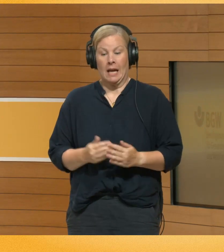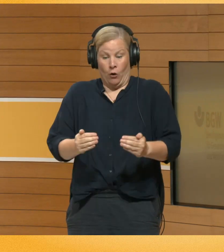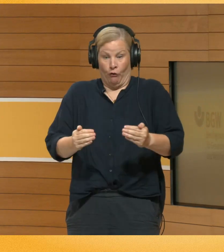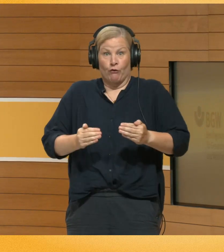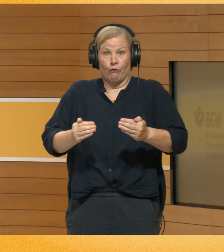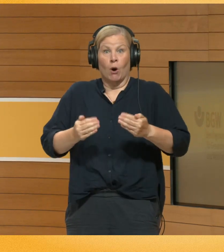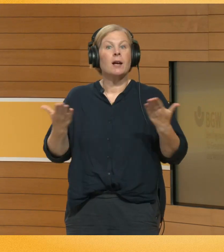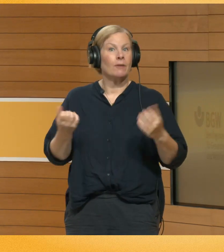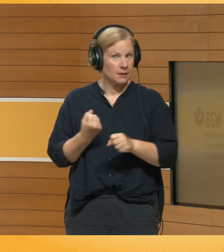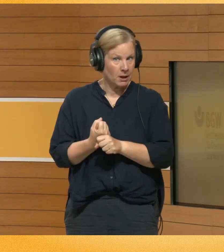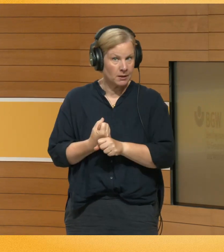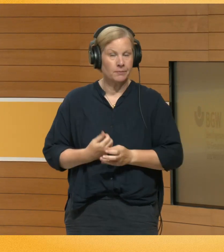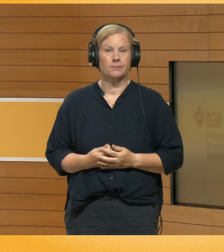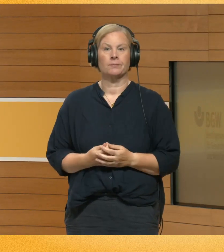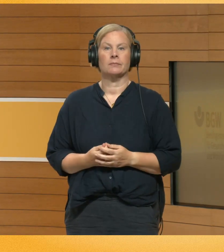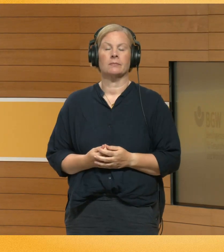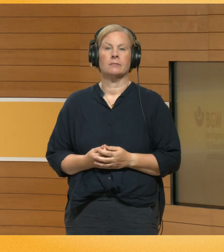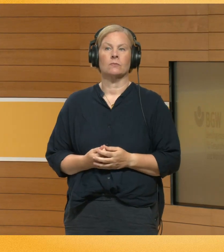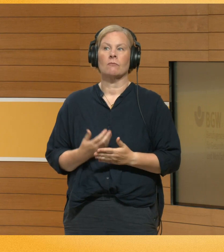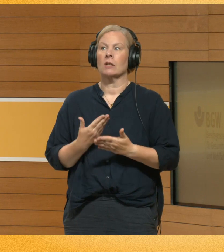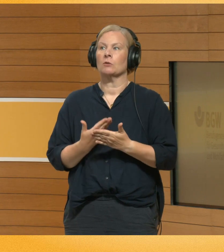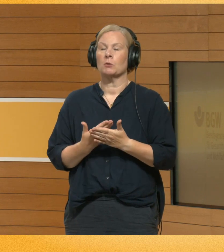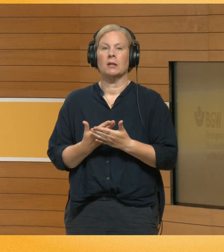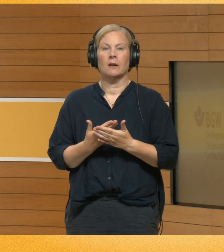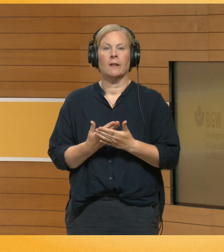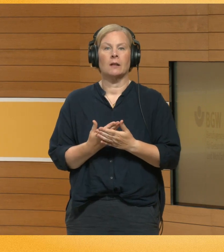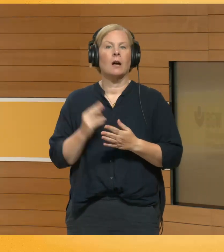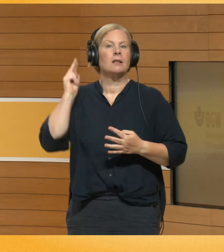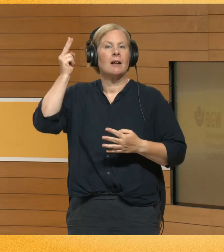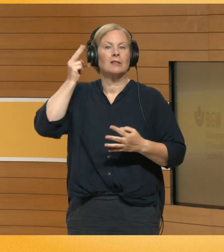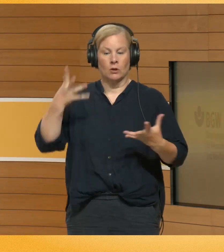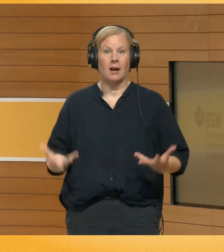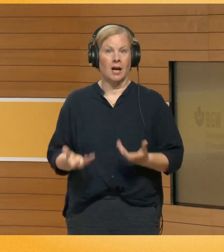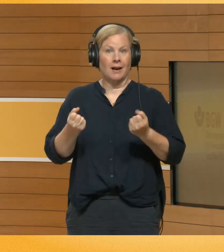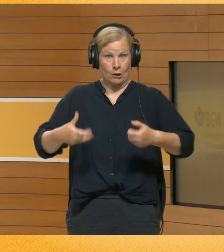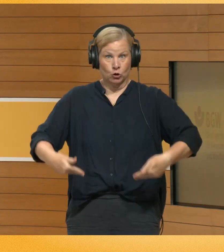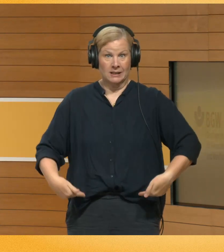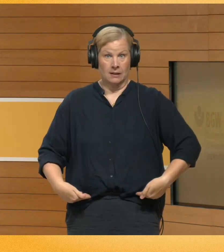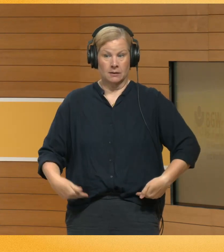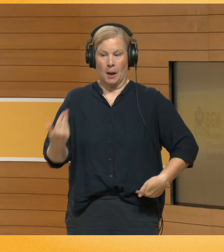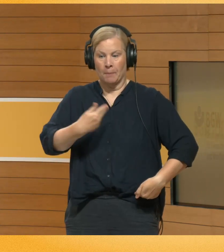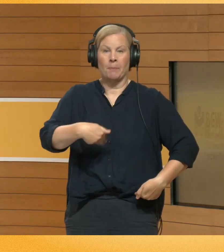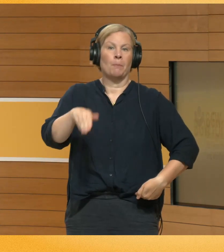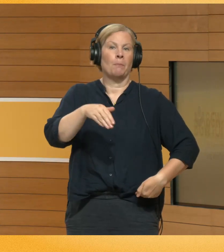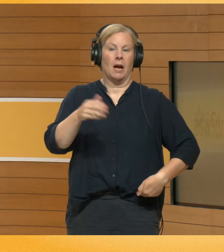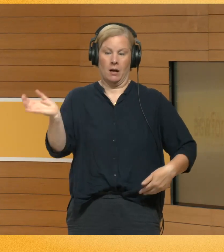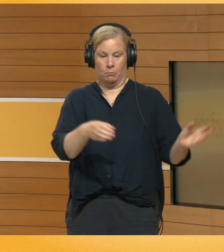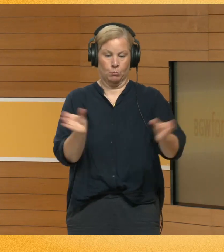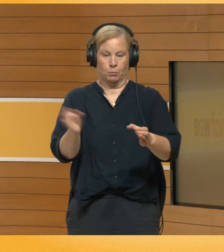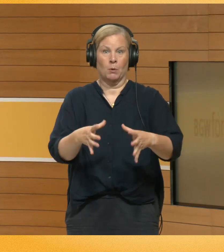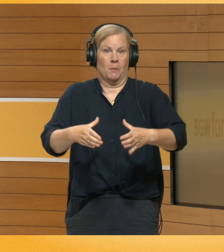the constituencies in Ghana. Over 260 constituencies in Ghana. They had